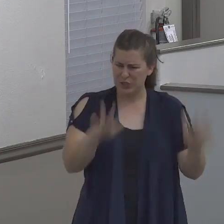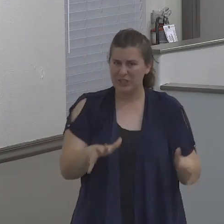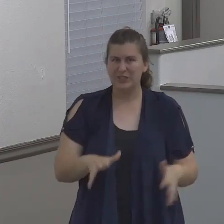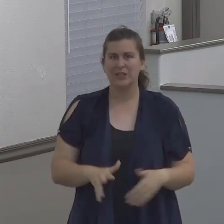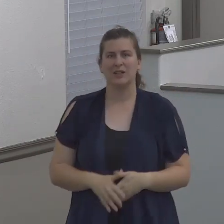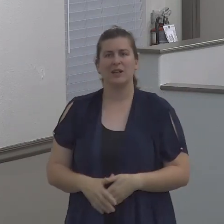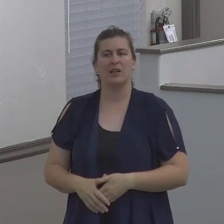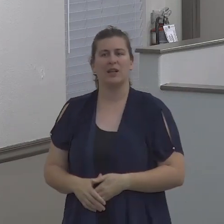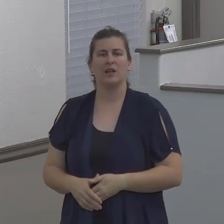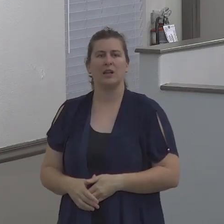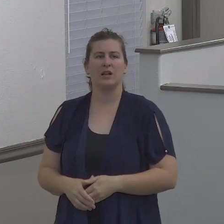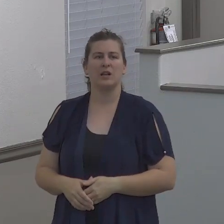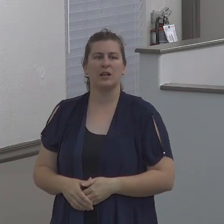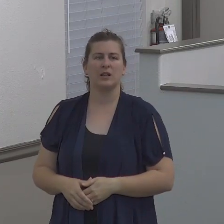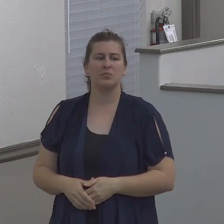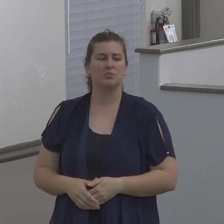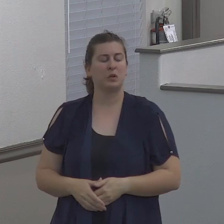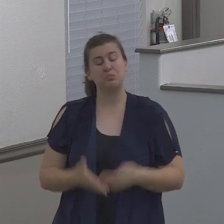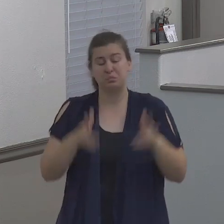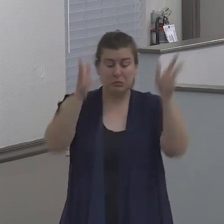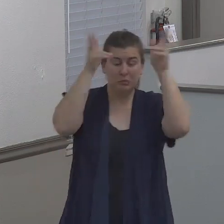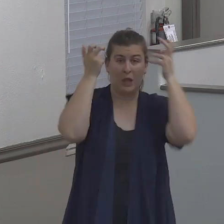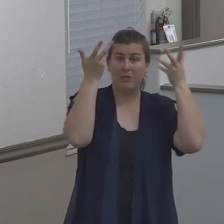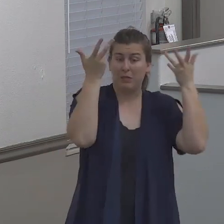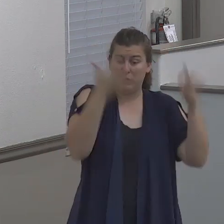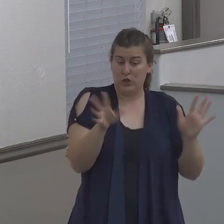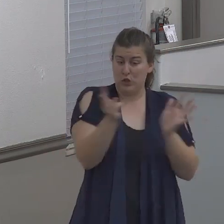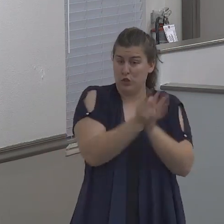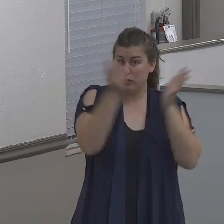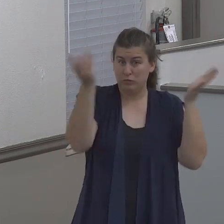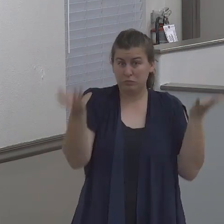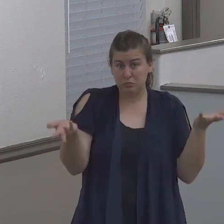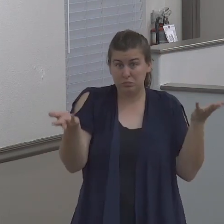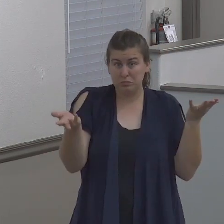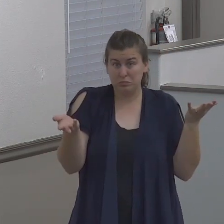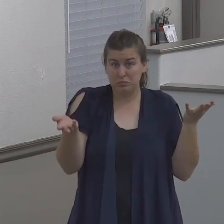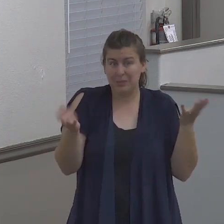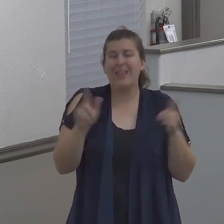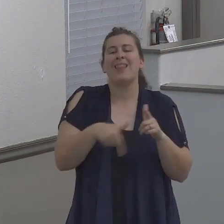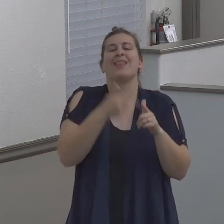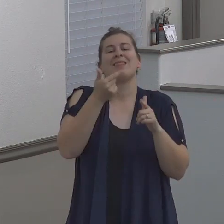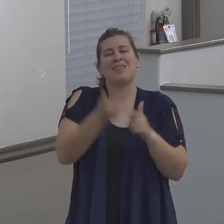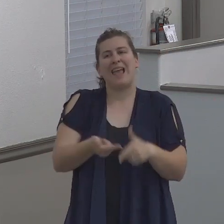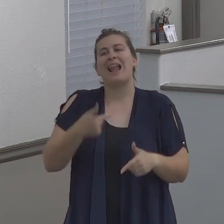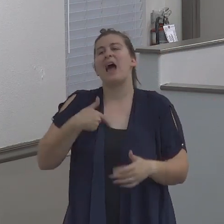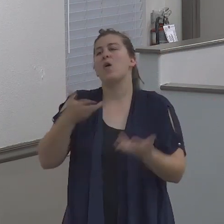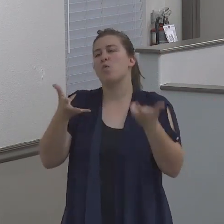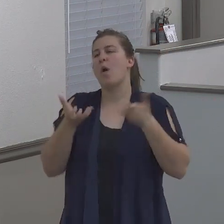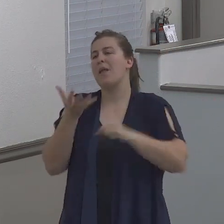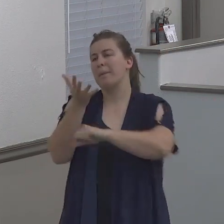Satan's already lost. So if Satan's already lost, then